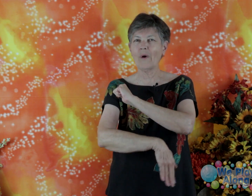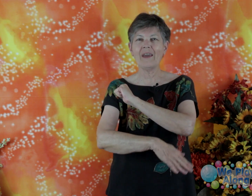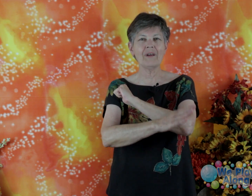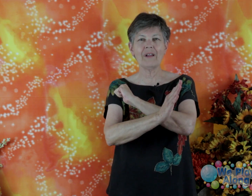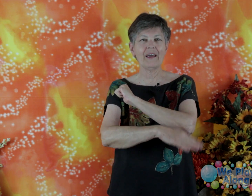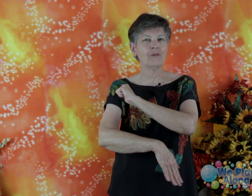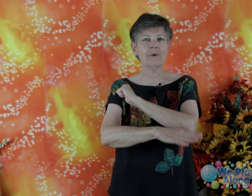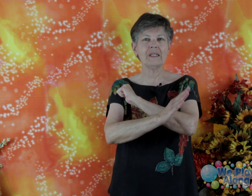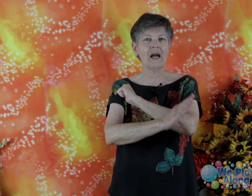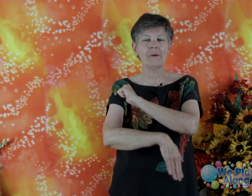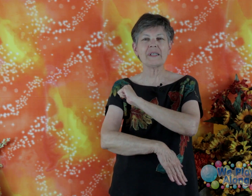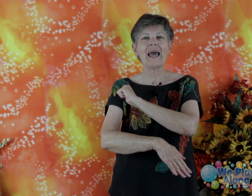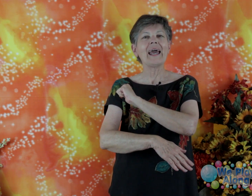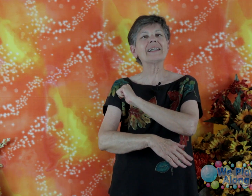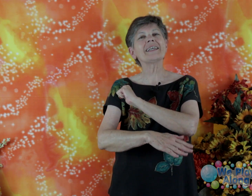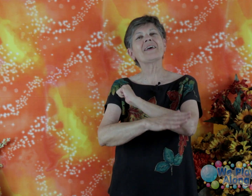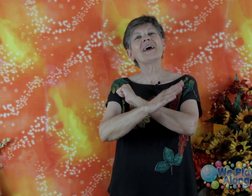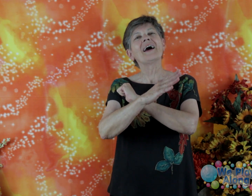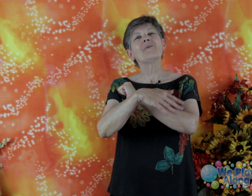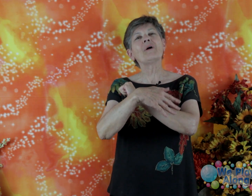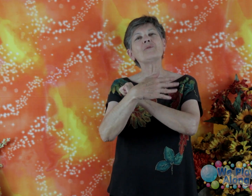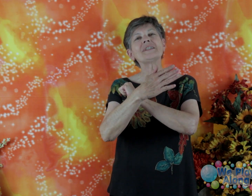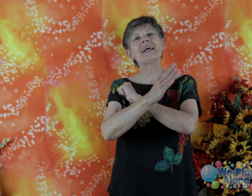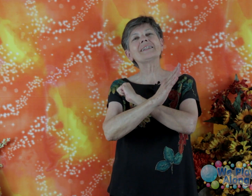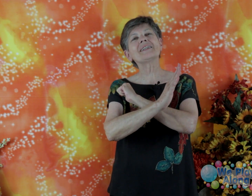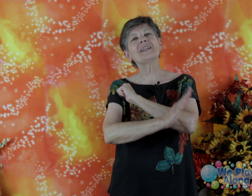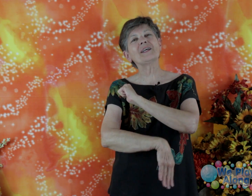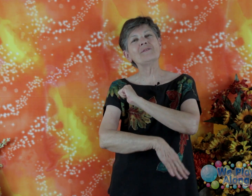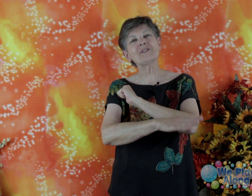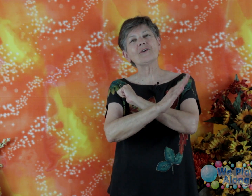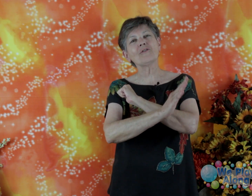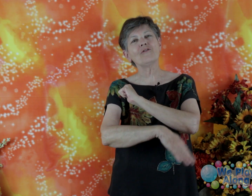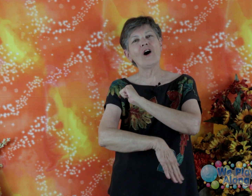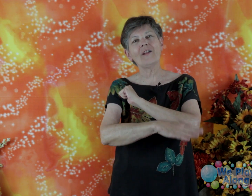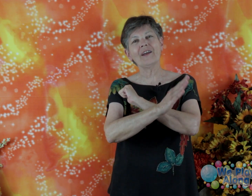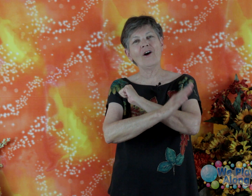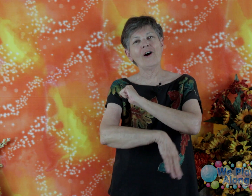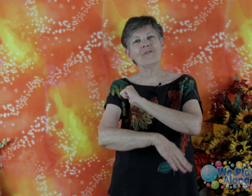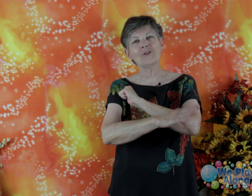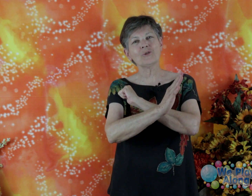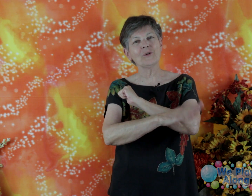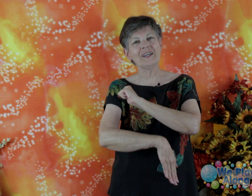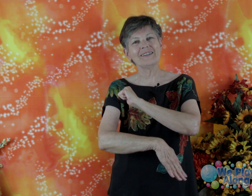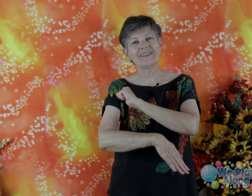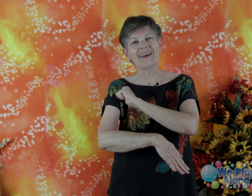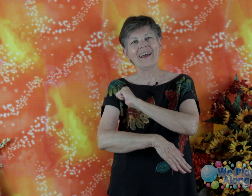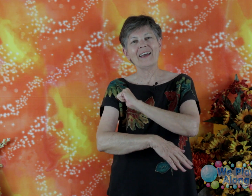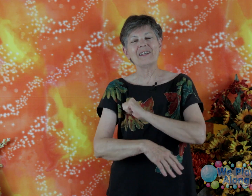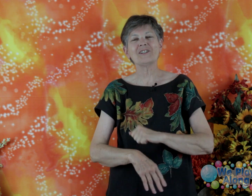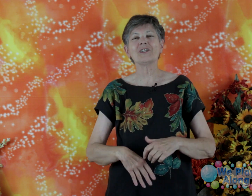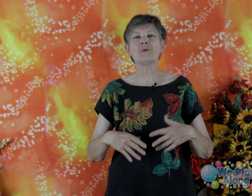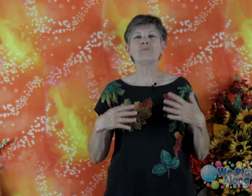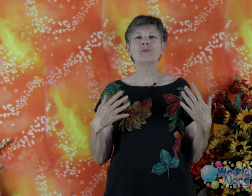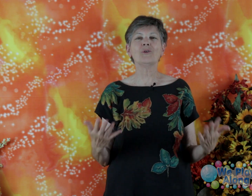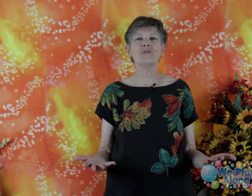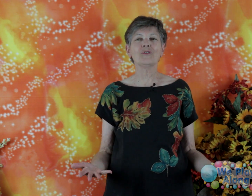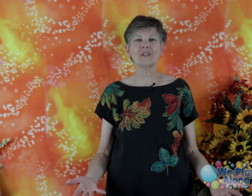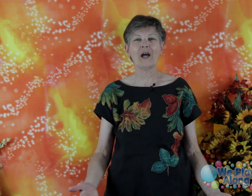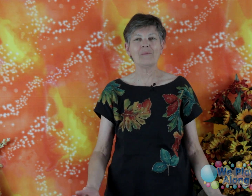wave it like 3 times. It's like represents the leaves that are falling off the trees, and it's such a beautiful time of